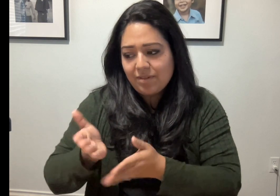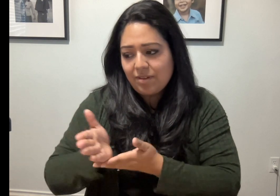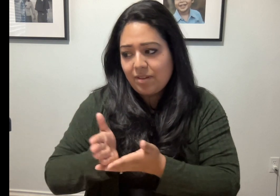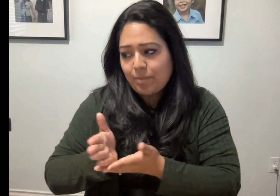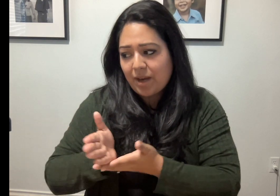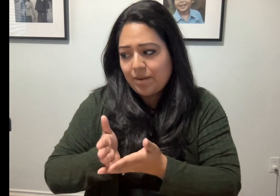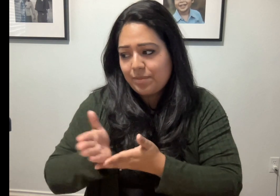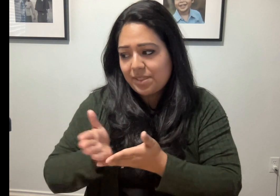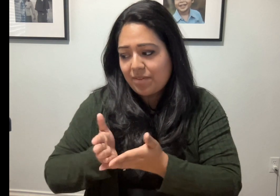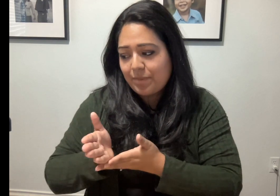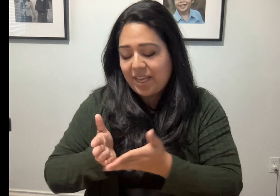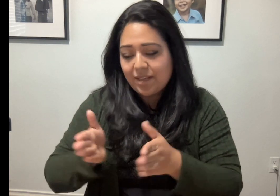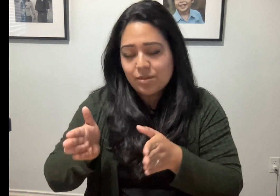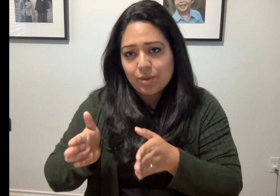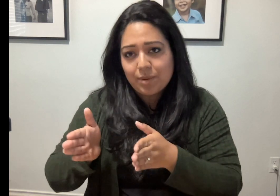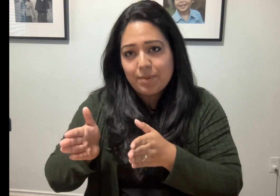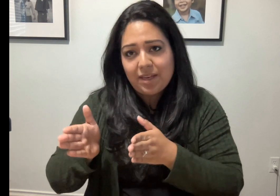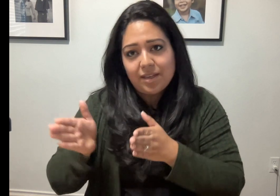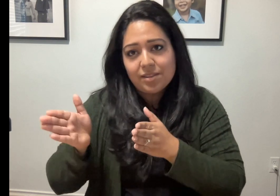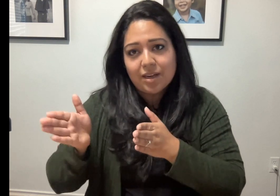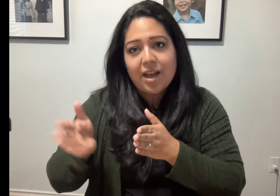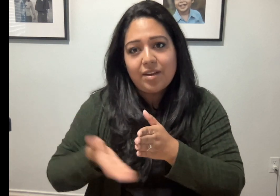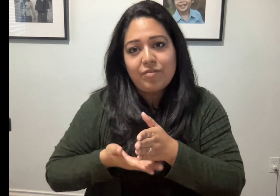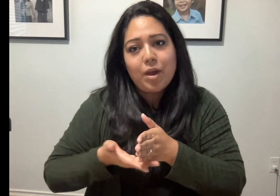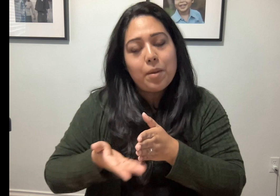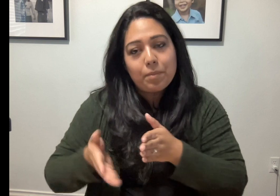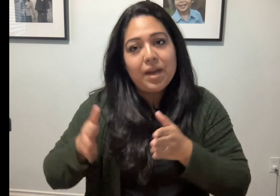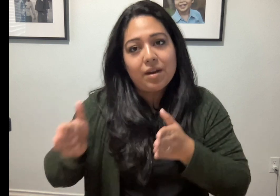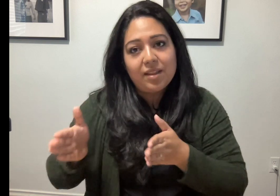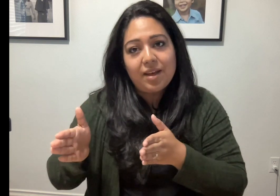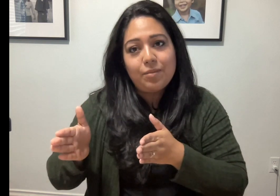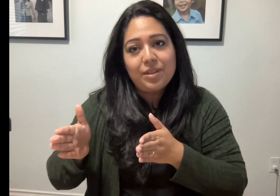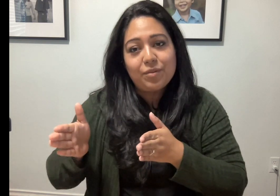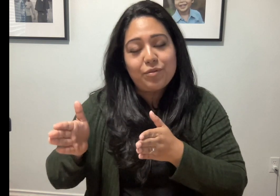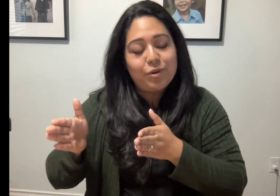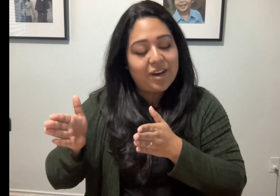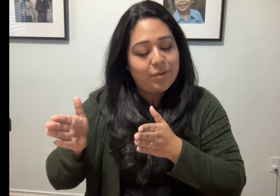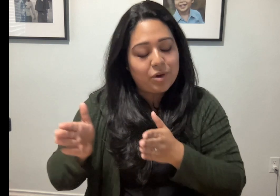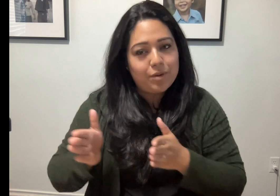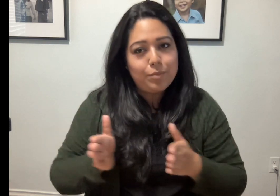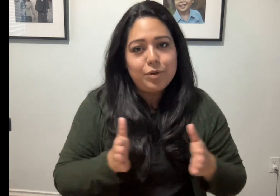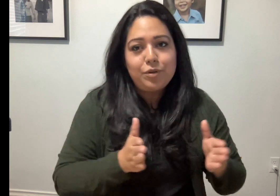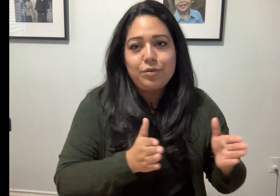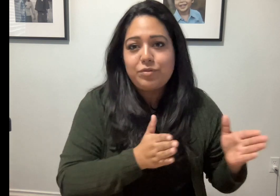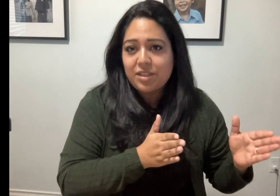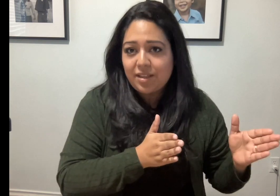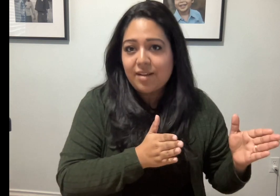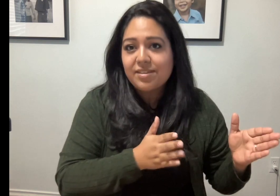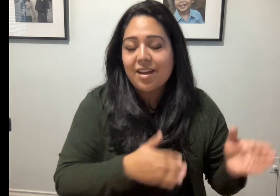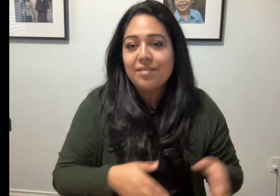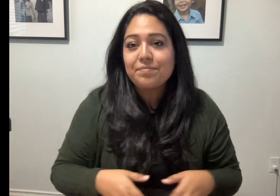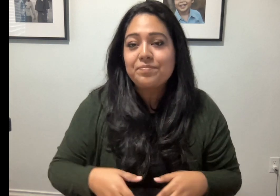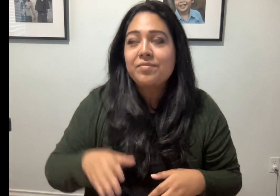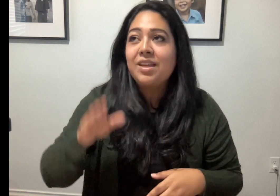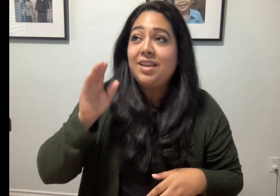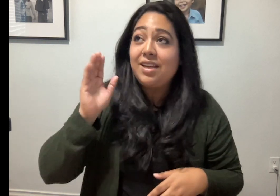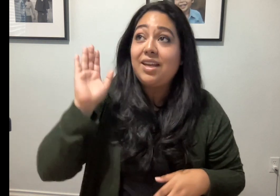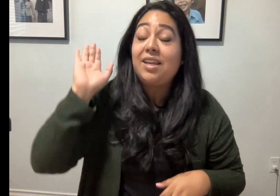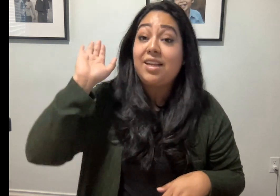The bottoms of my hands with my pinkies are kind of parallel with the floor, and we're going to move to the left side. It